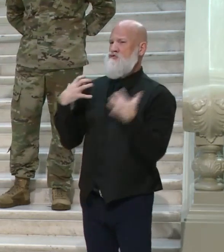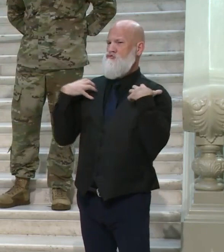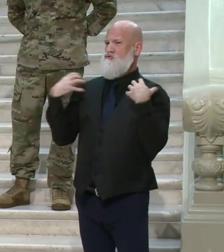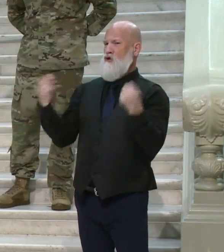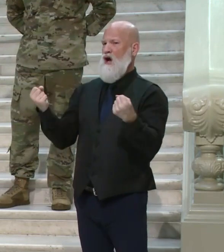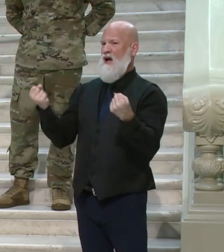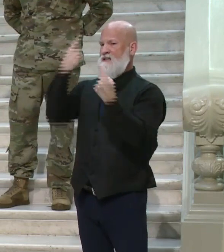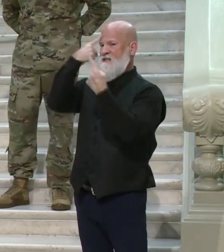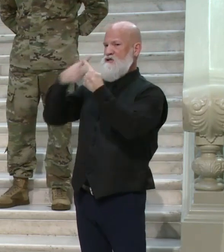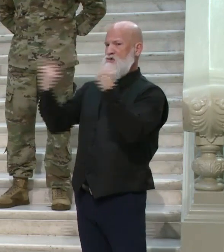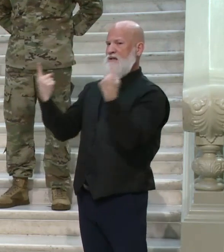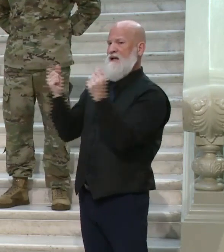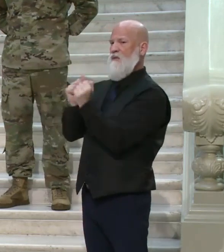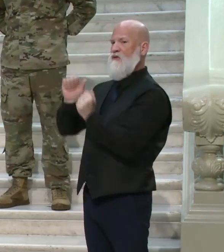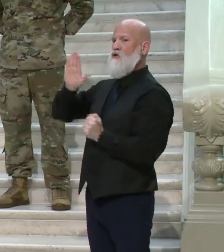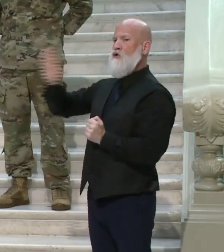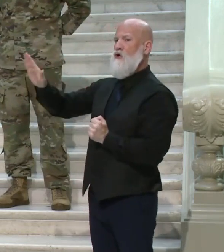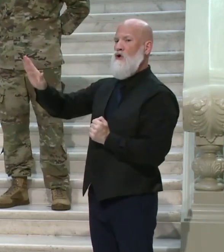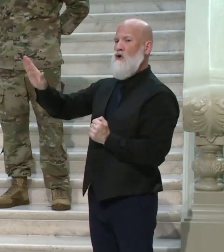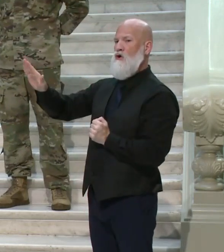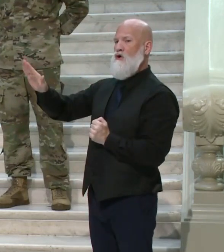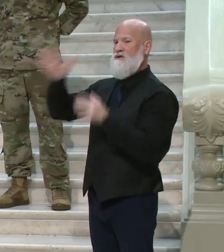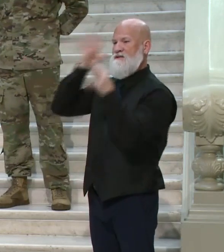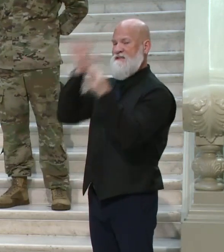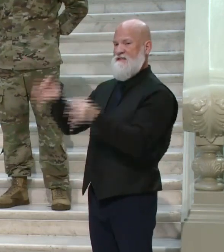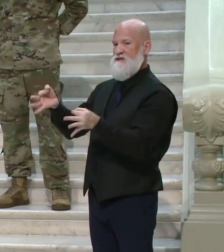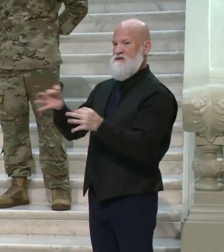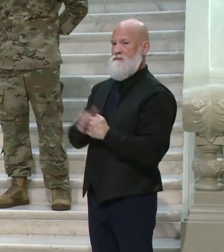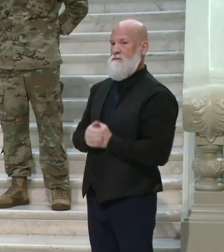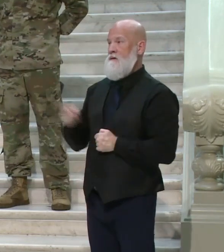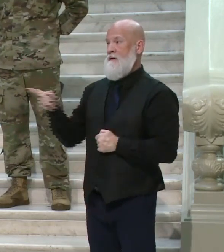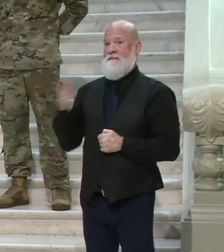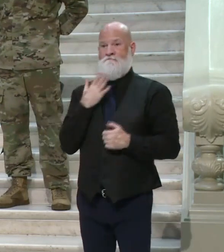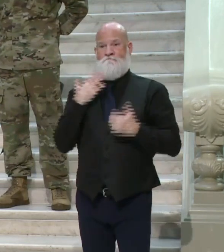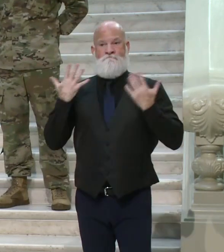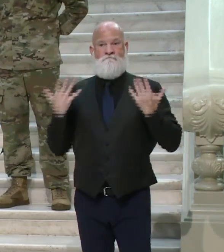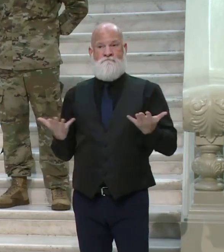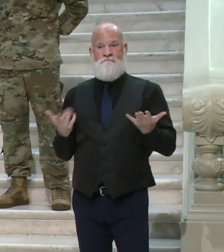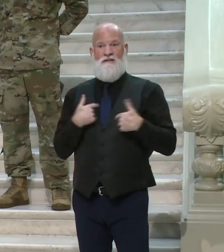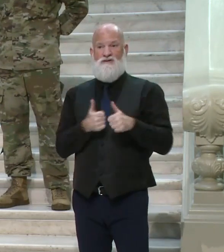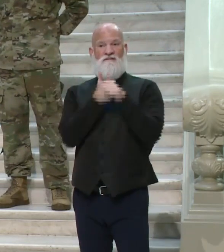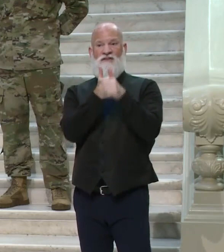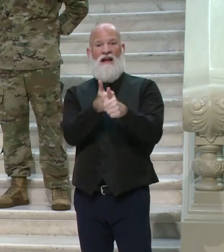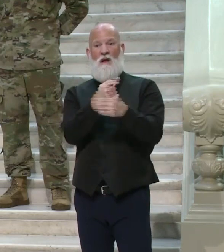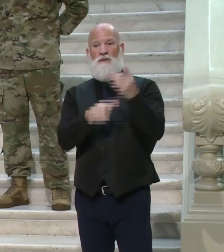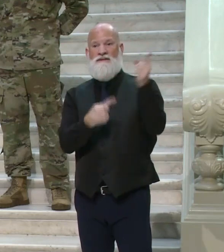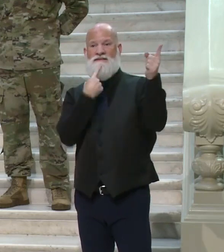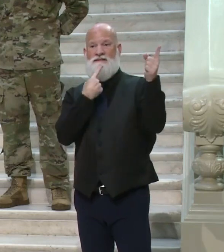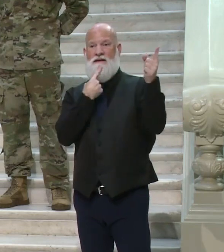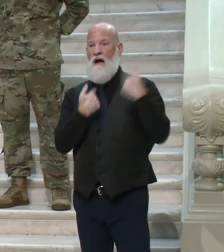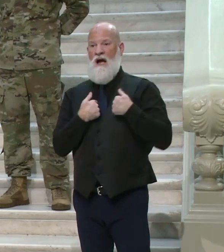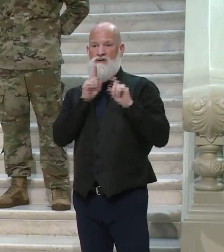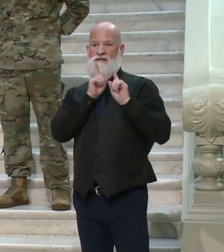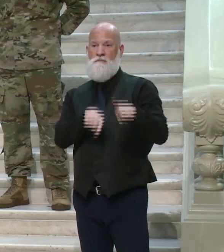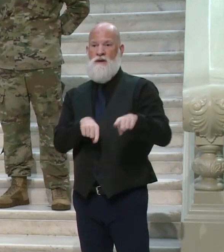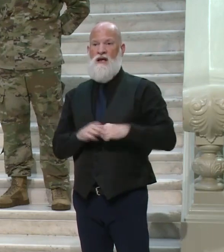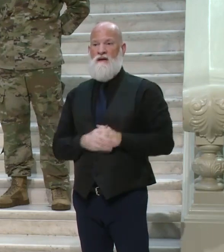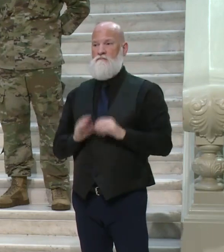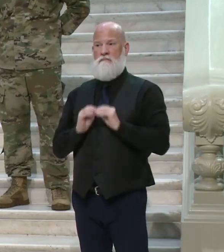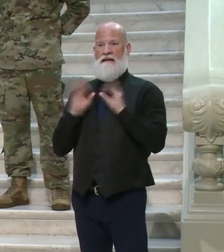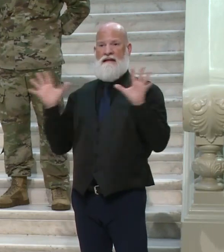would just refer to you to what the president said and then what my response was. It's pretty clear,